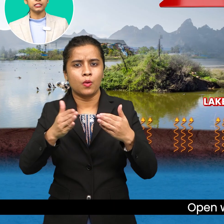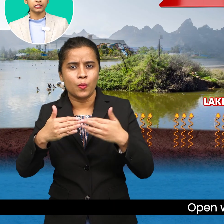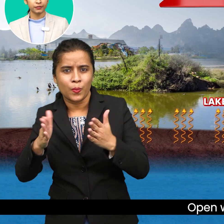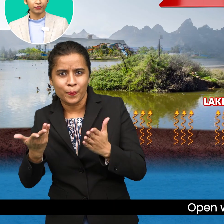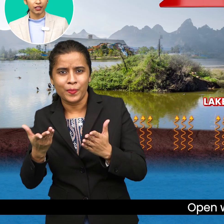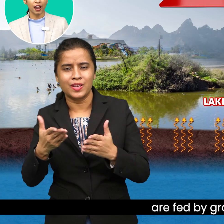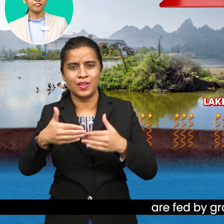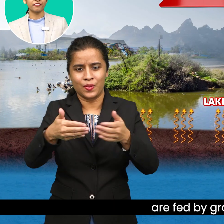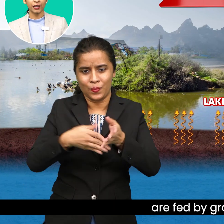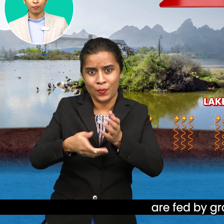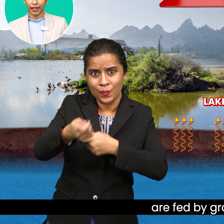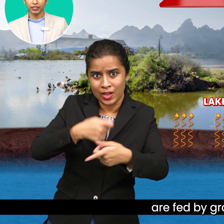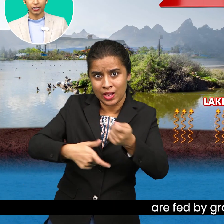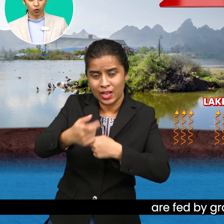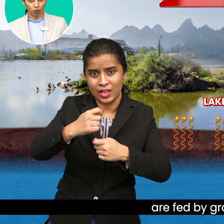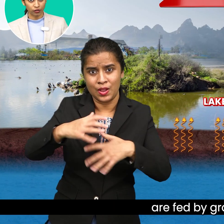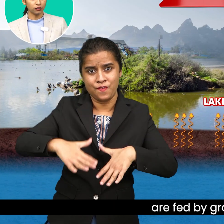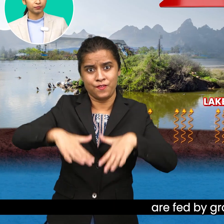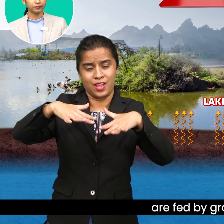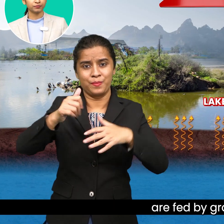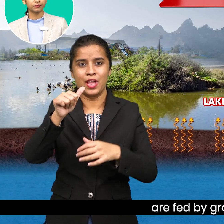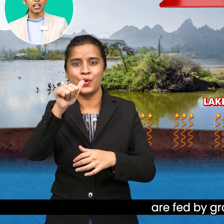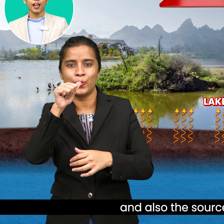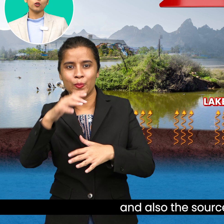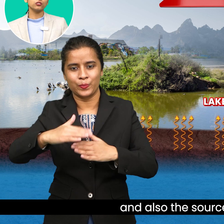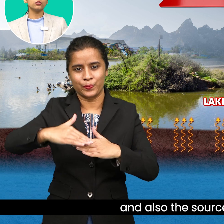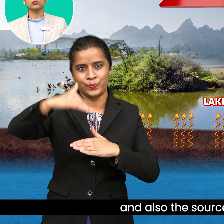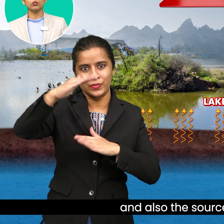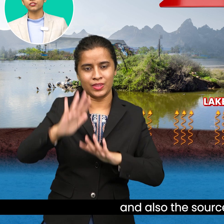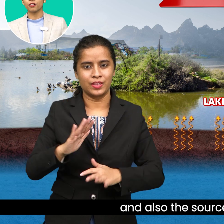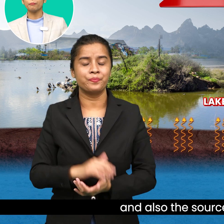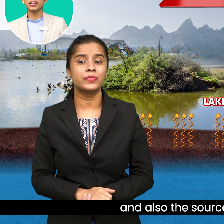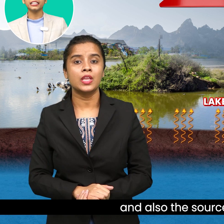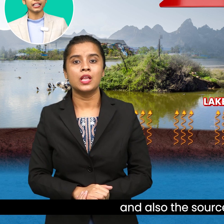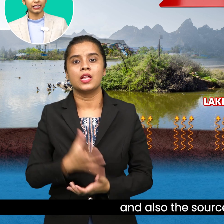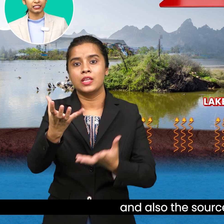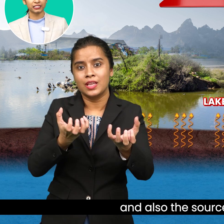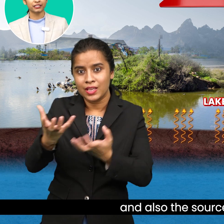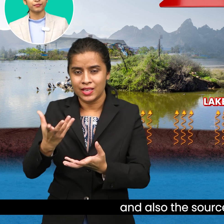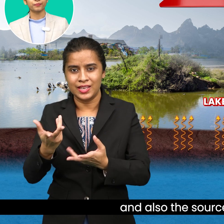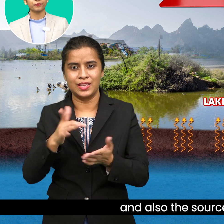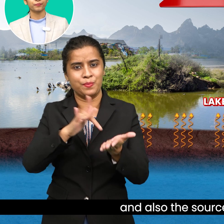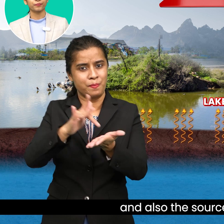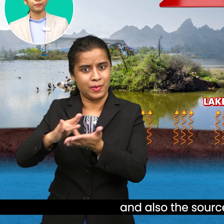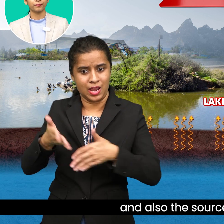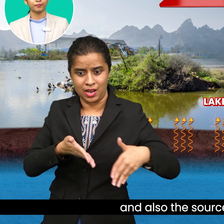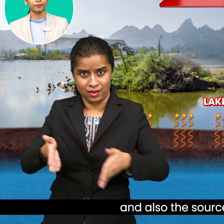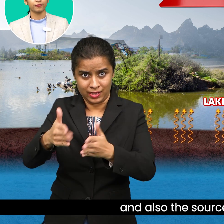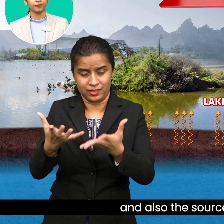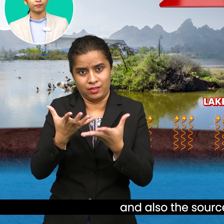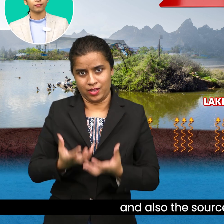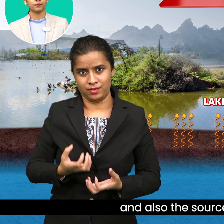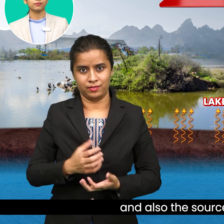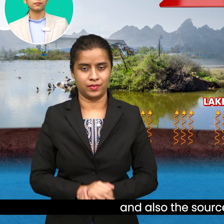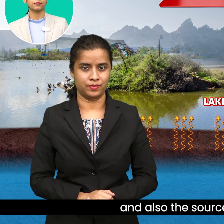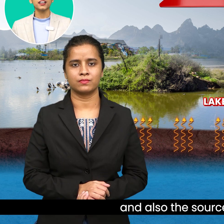Open wells are fed by groundwater and also the source for many lakes.